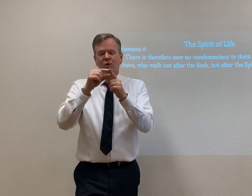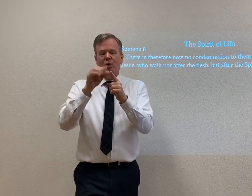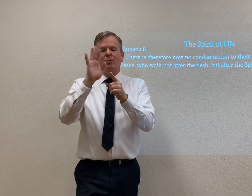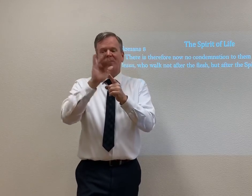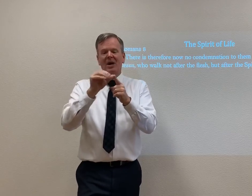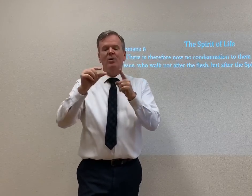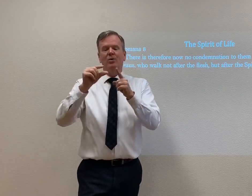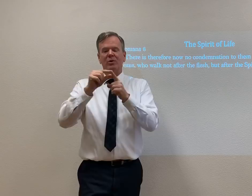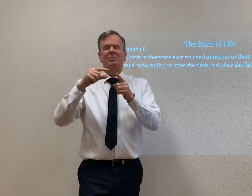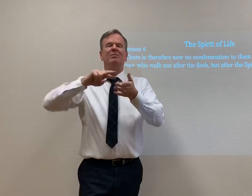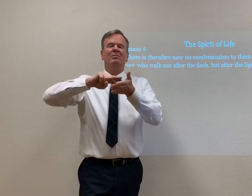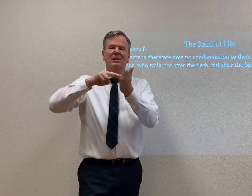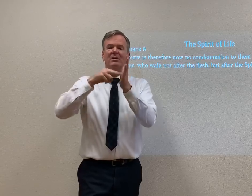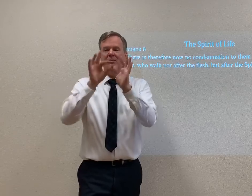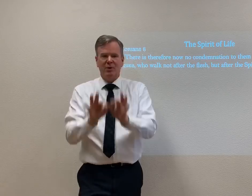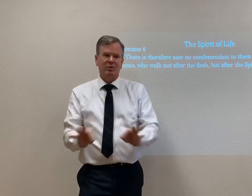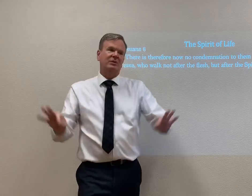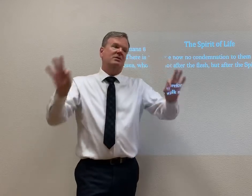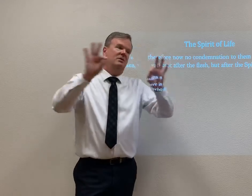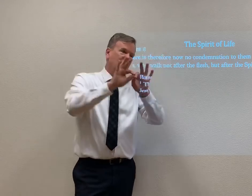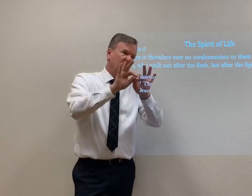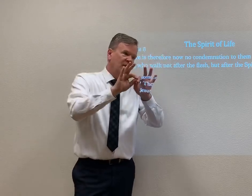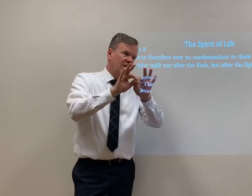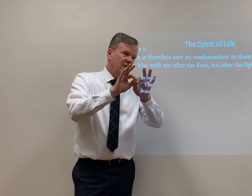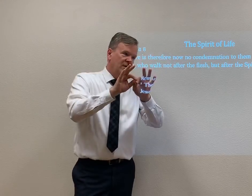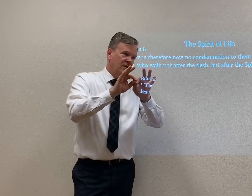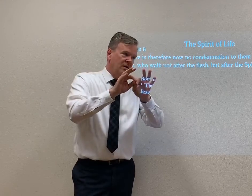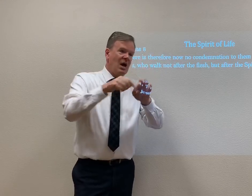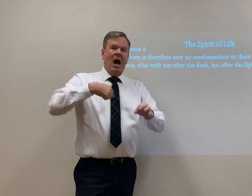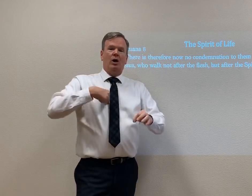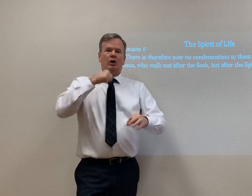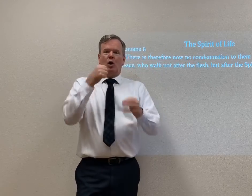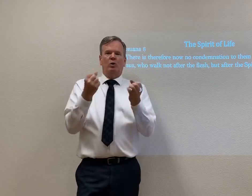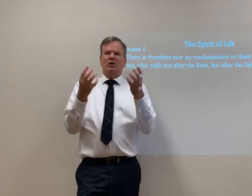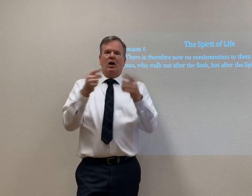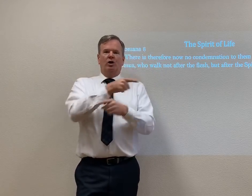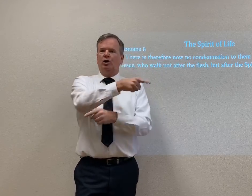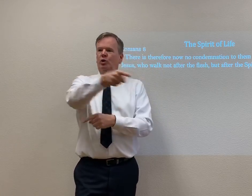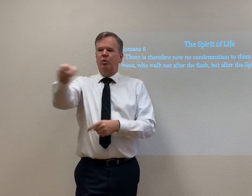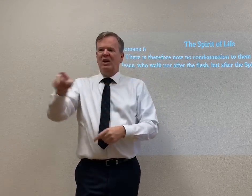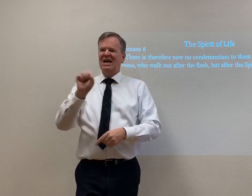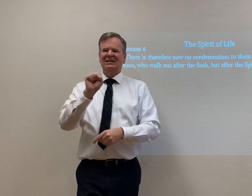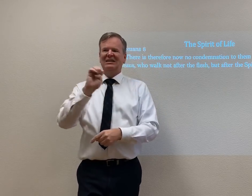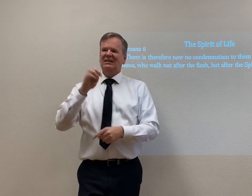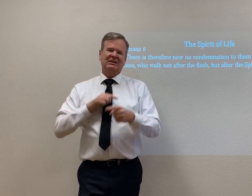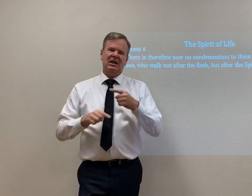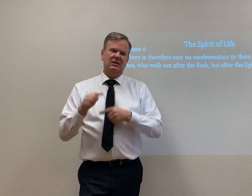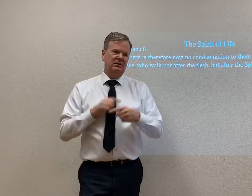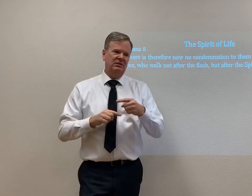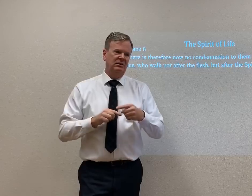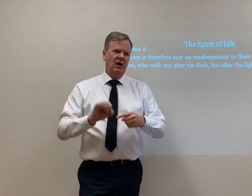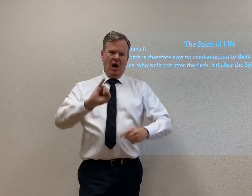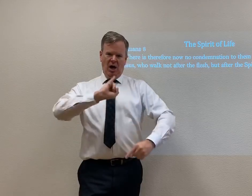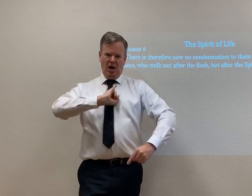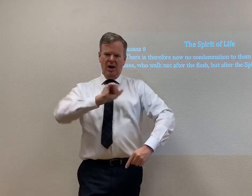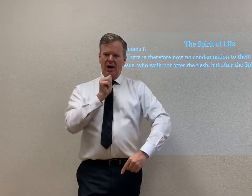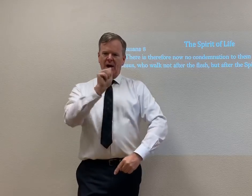you get to the point here, and I understand every word has its place and has a reason for being in our Bibles. I'm not just signing C signs, so to